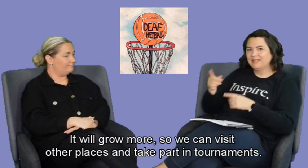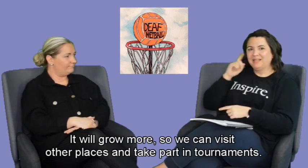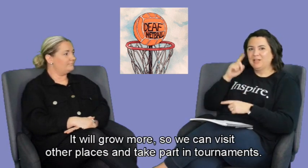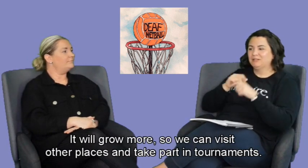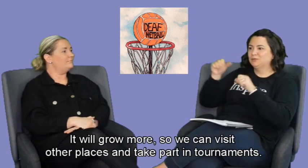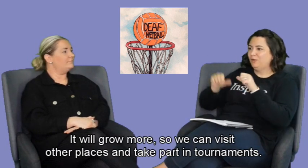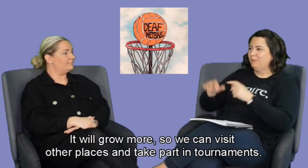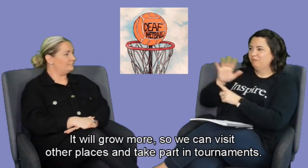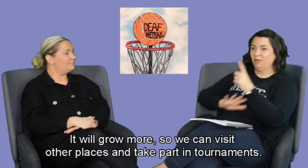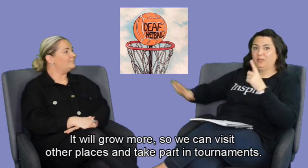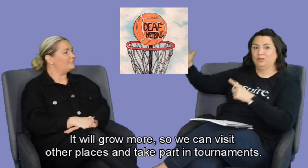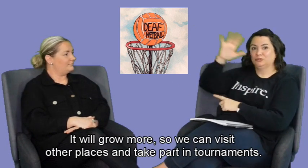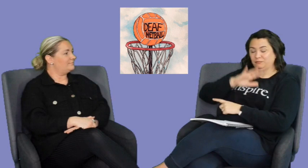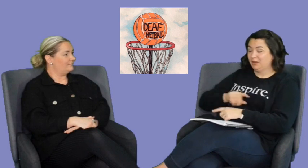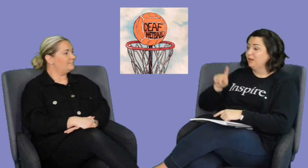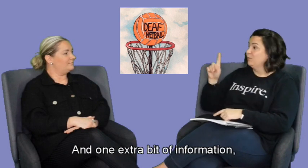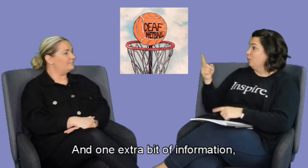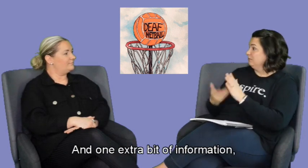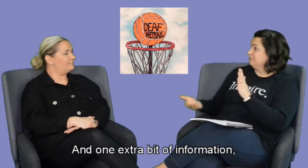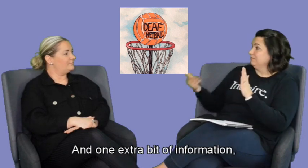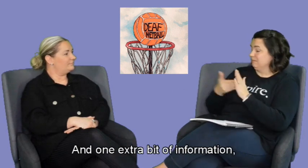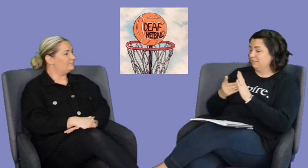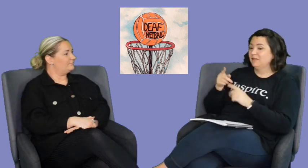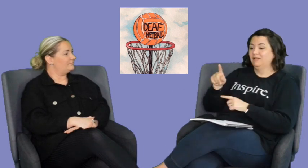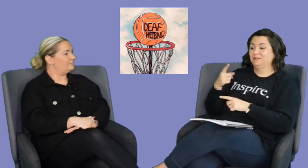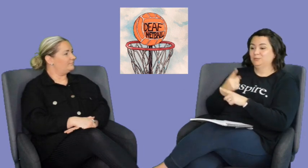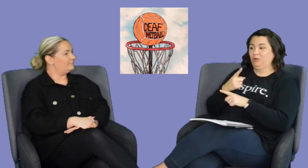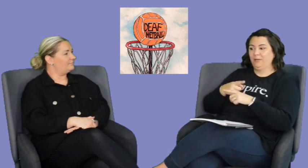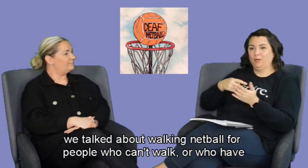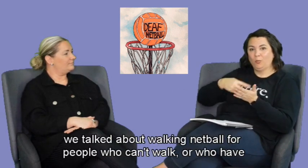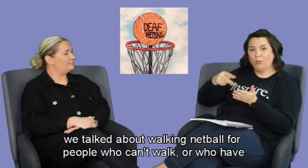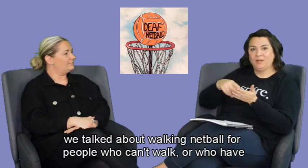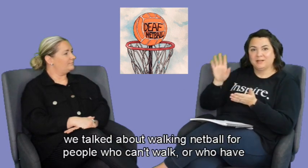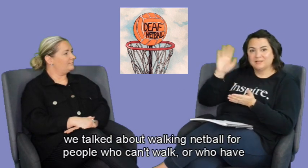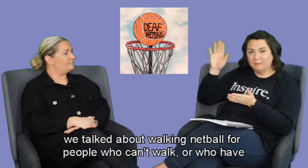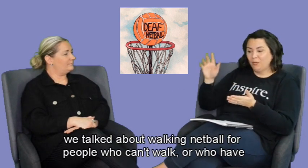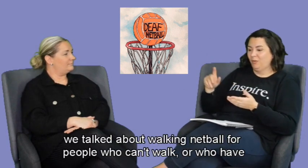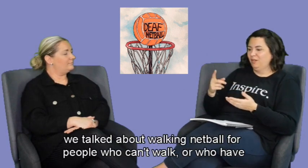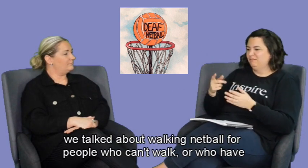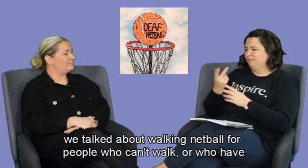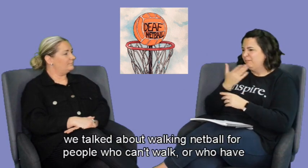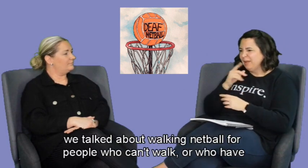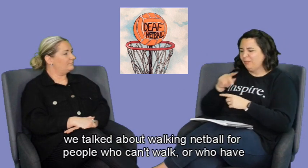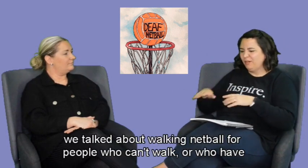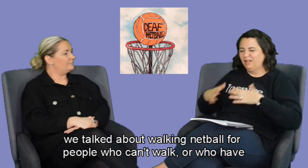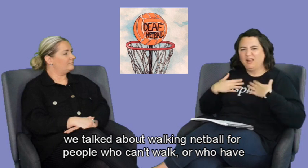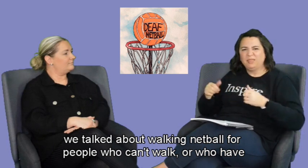and take part in tournaments. And one extra bit of information, we talked about walking netball for people who can't walk